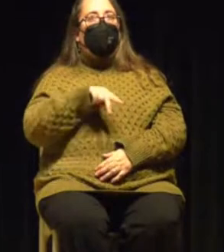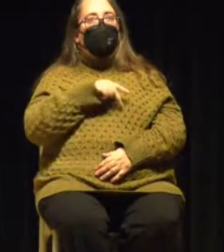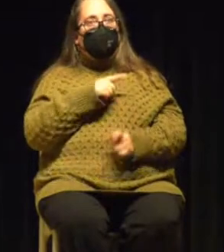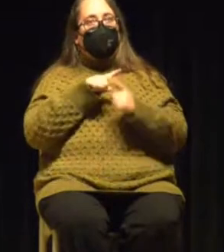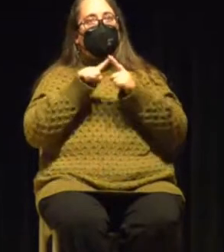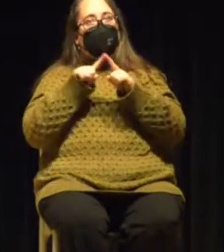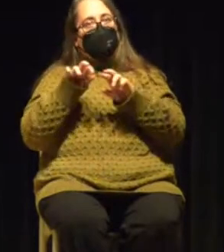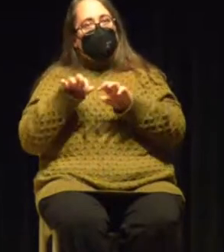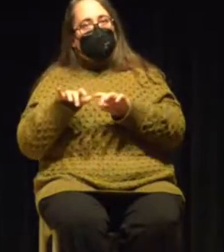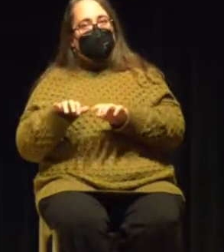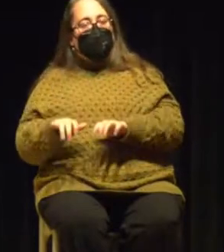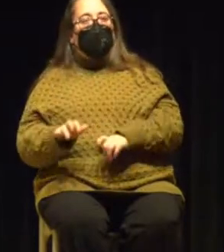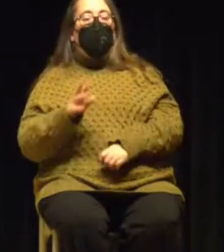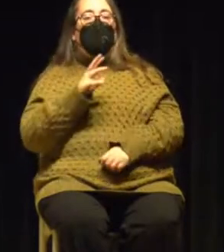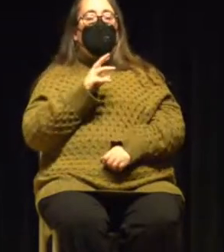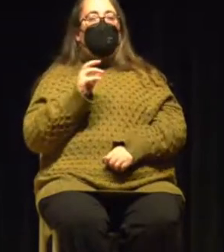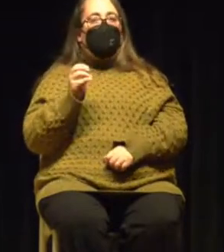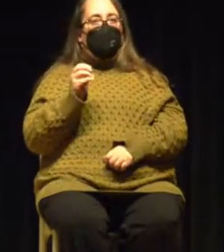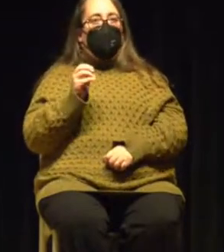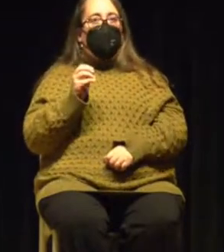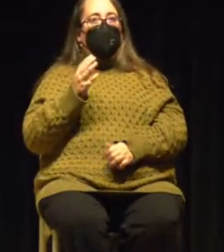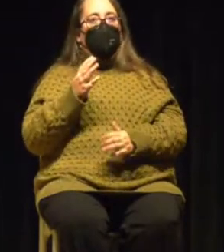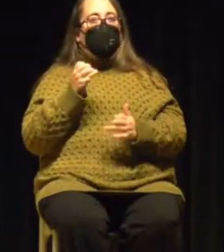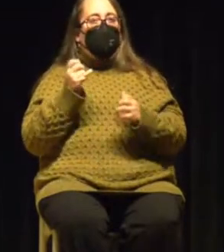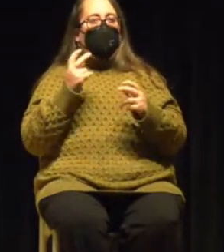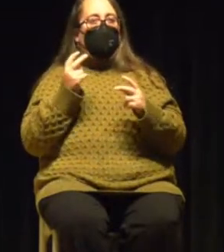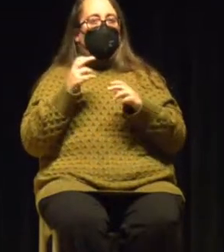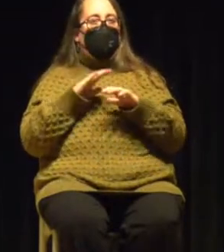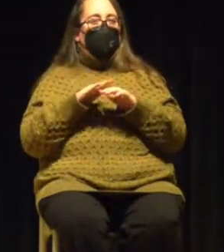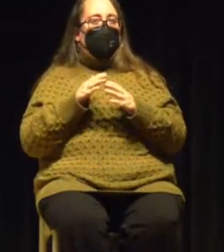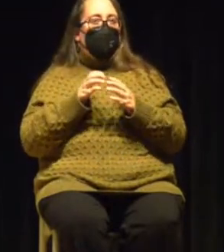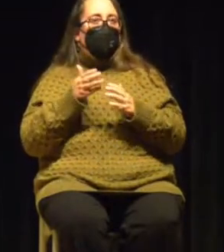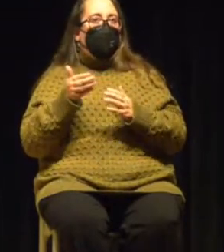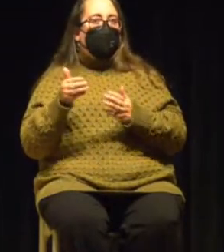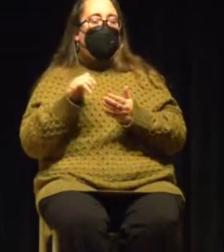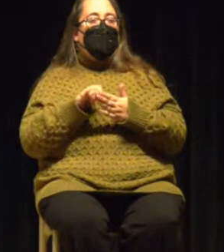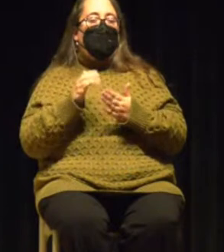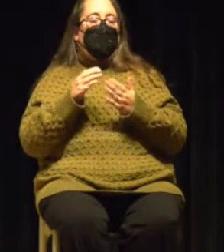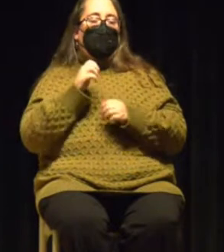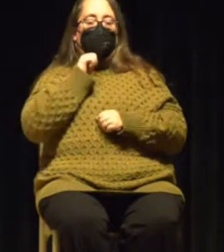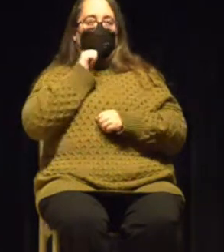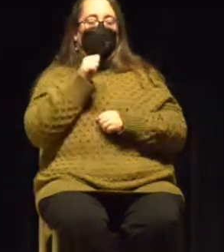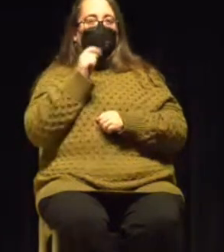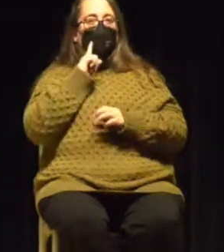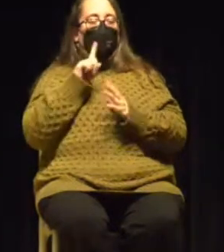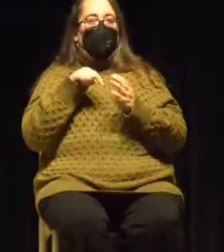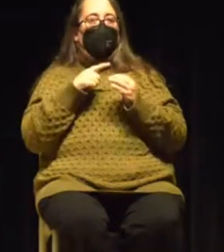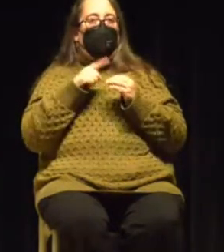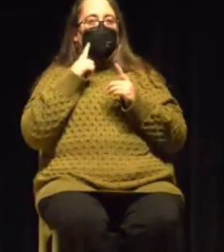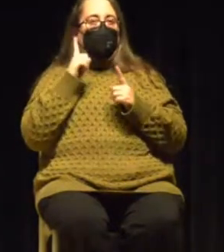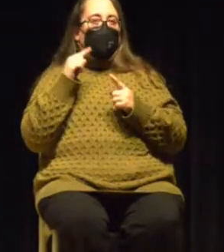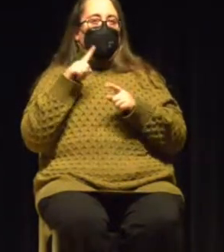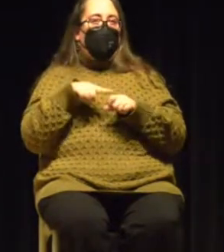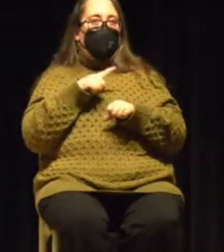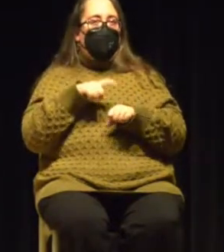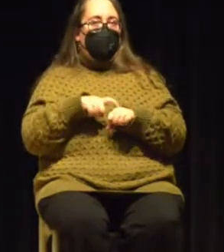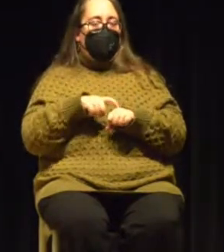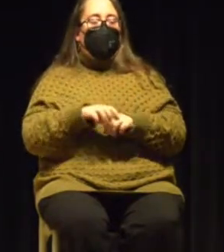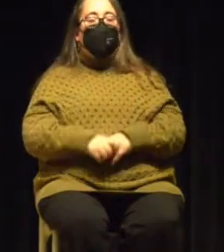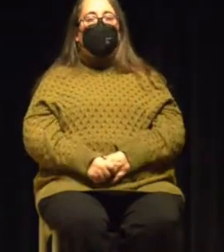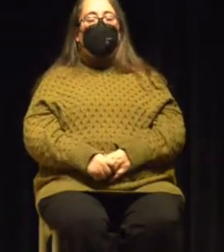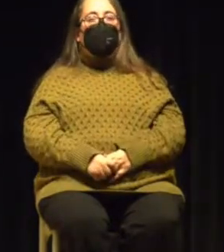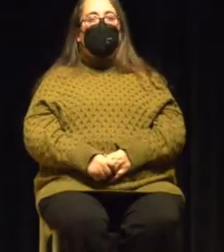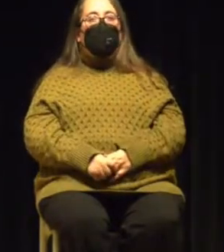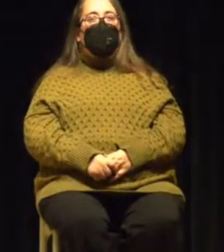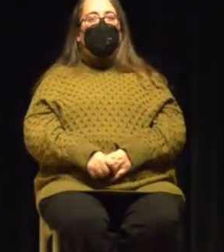and probably made you reflect on a lot of things that you might not have thought about for an extended time and thought about